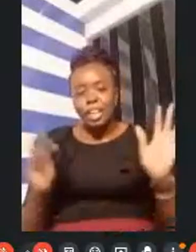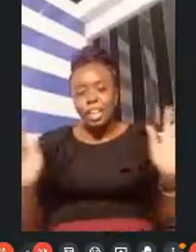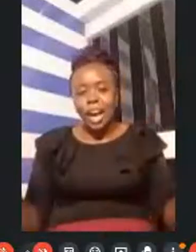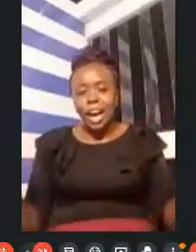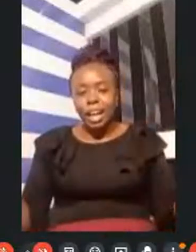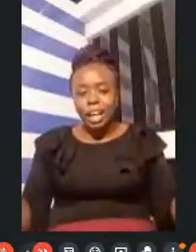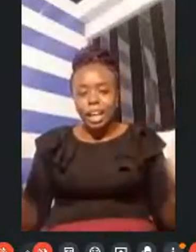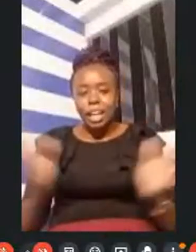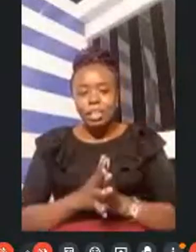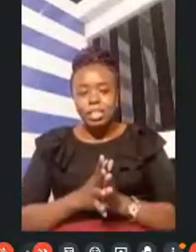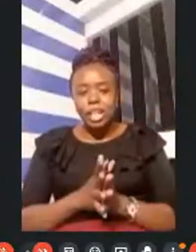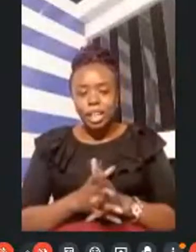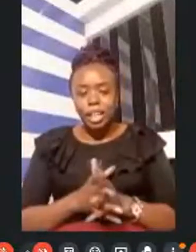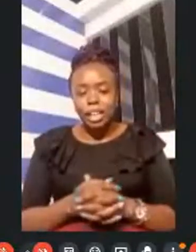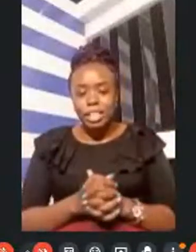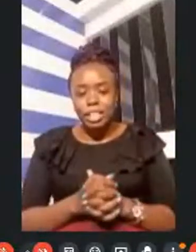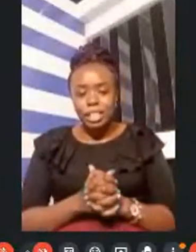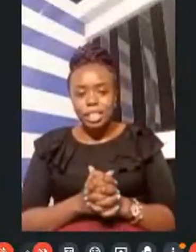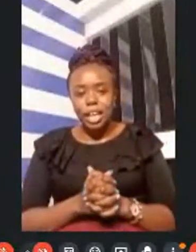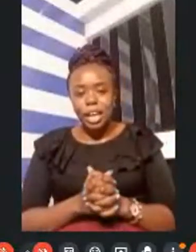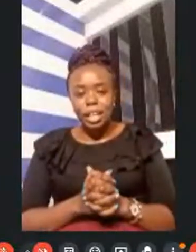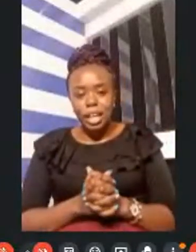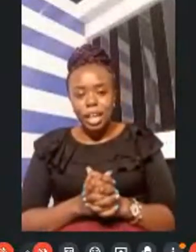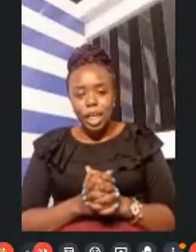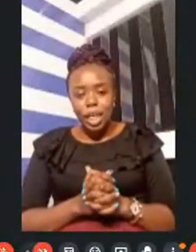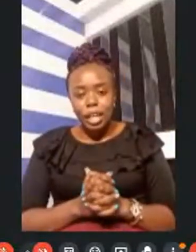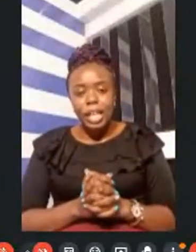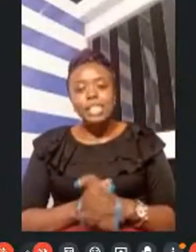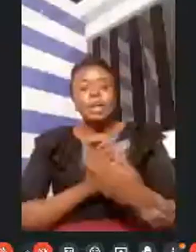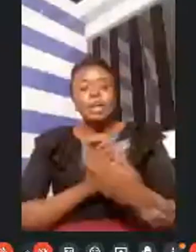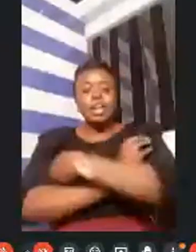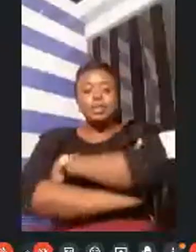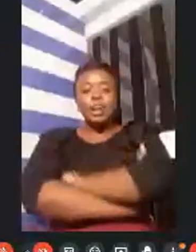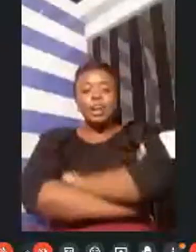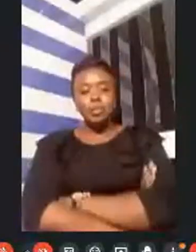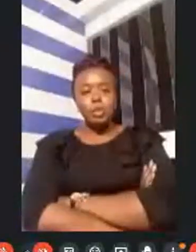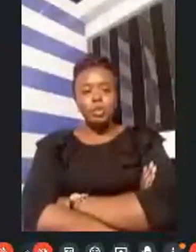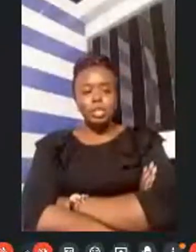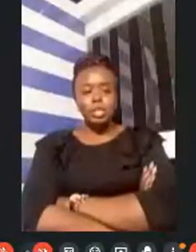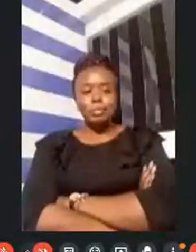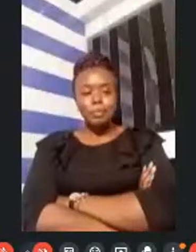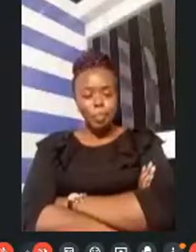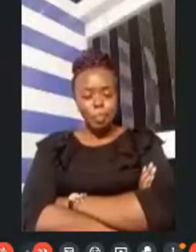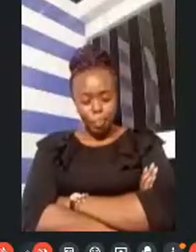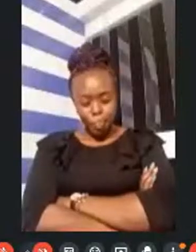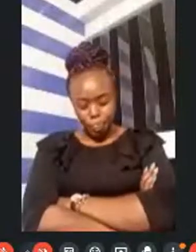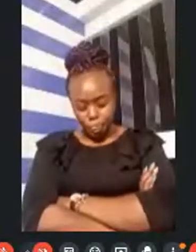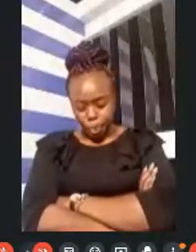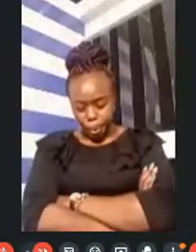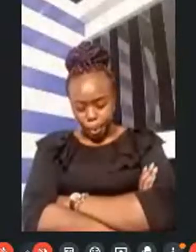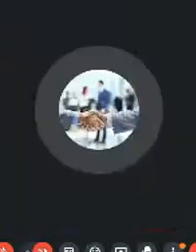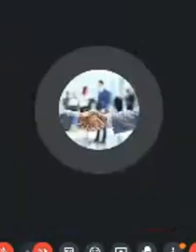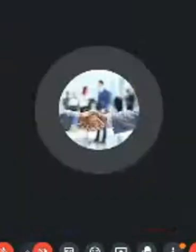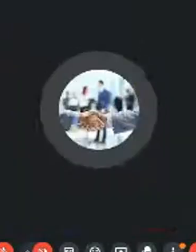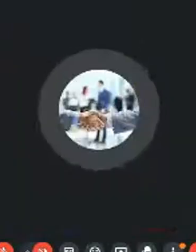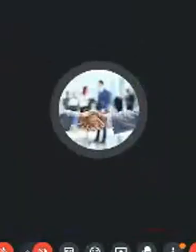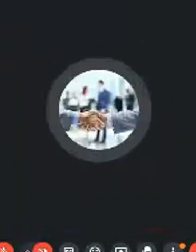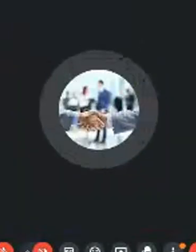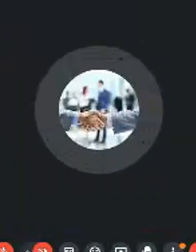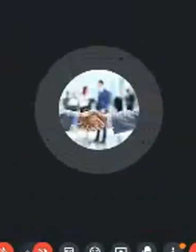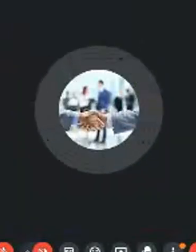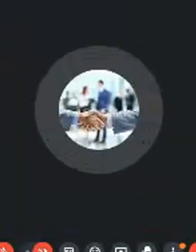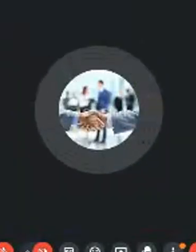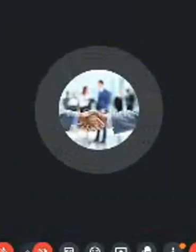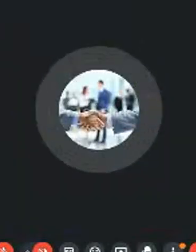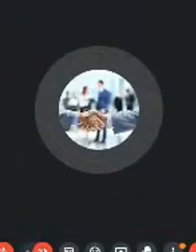ndio? Yeah, and those are the greetings. Then, yes, mother, you have a question? Yes, I have a question.